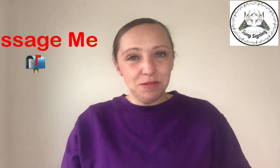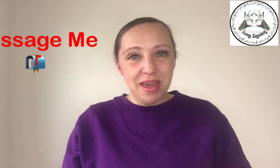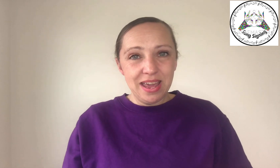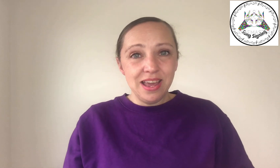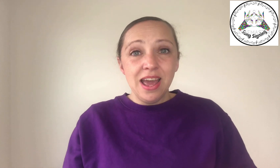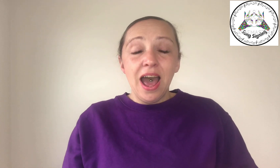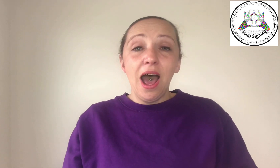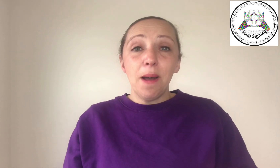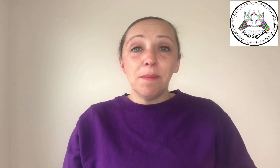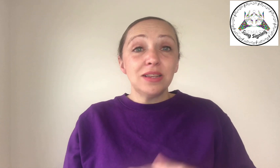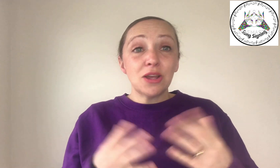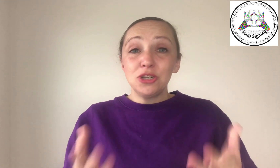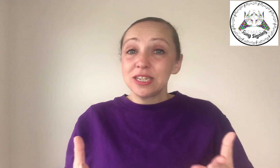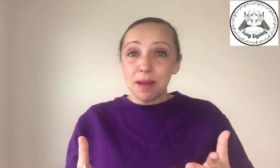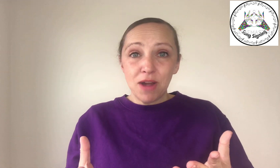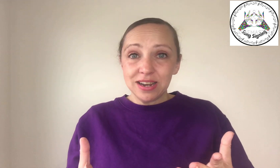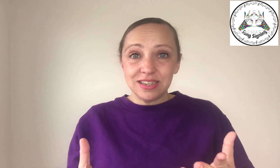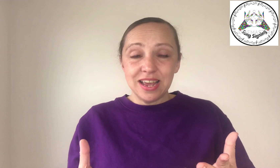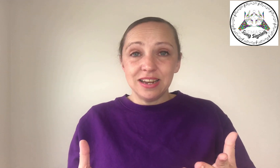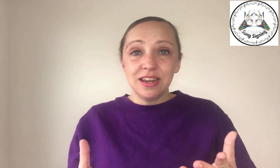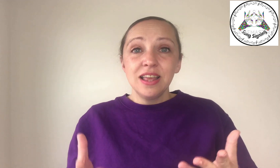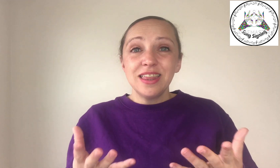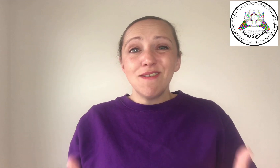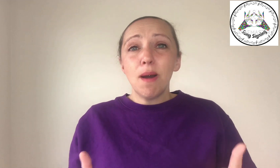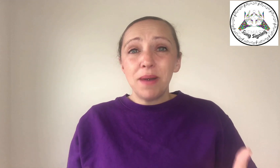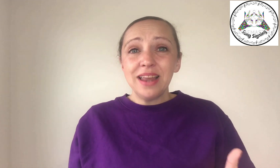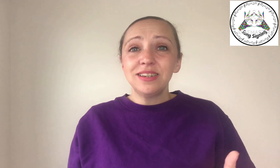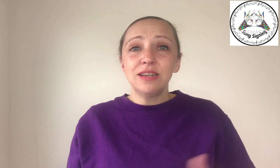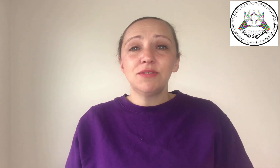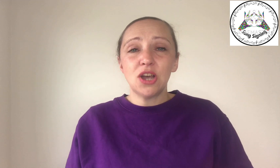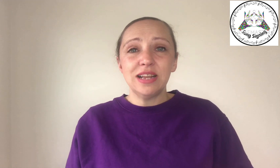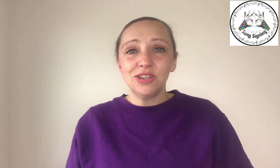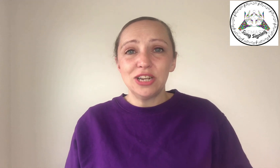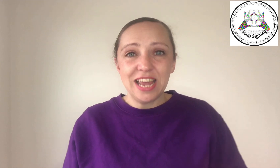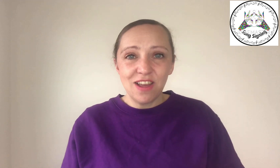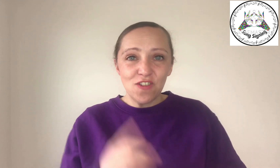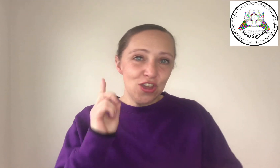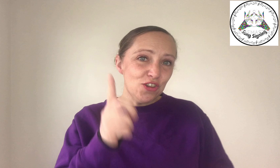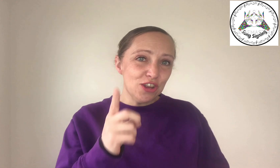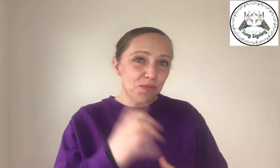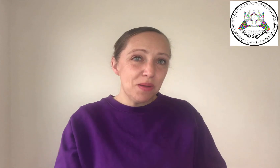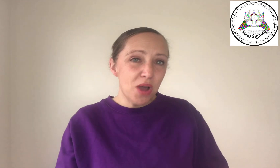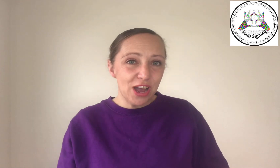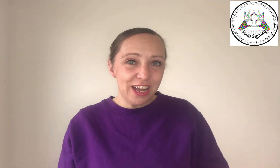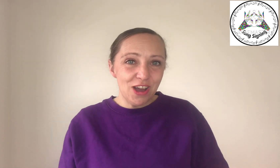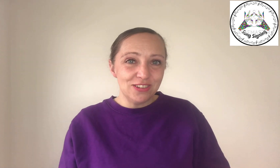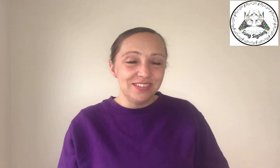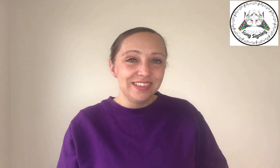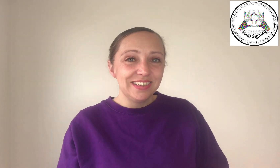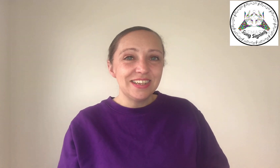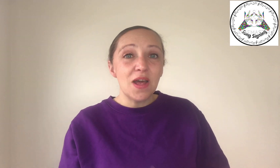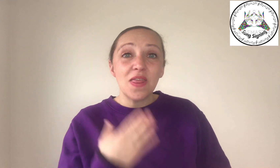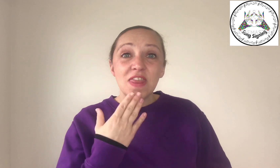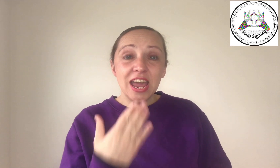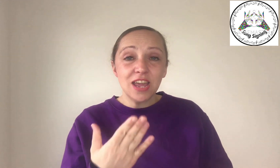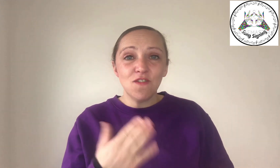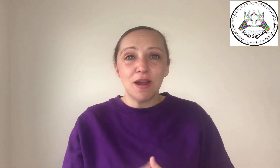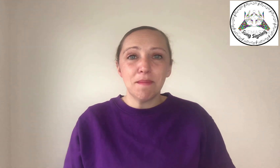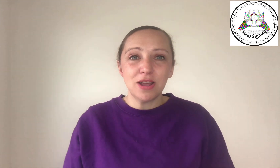me. So just get practicing. There are plenty of signs on here for you to be working on. So thank you very much